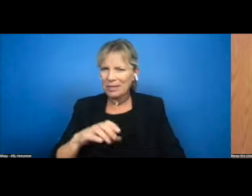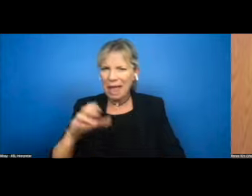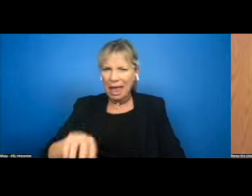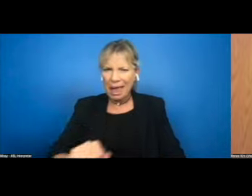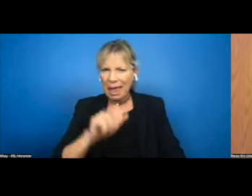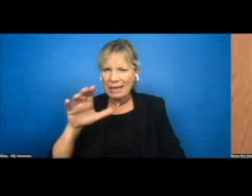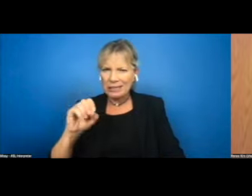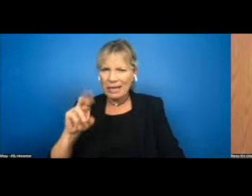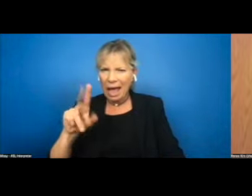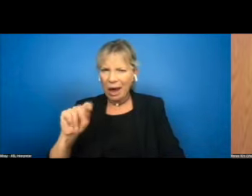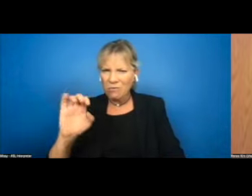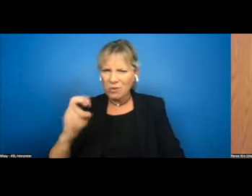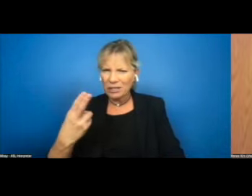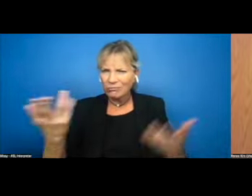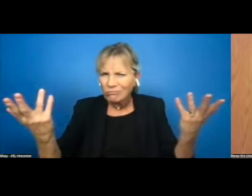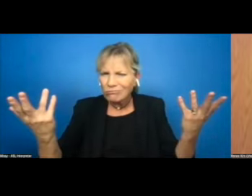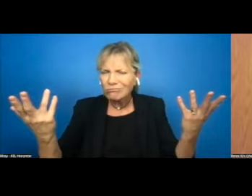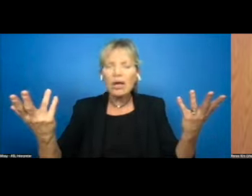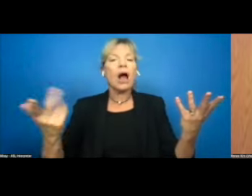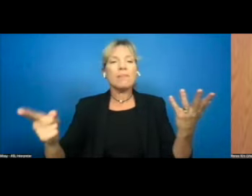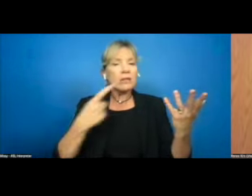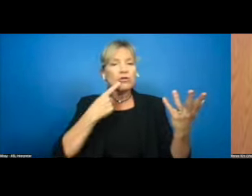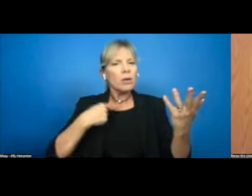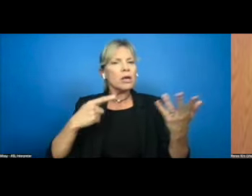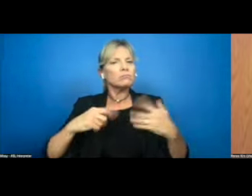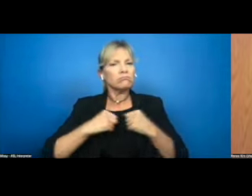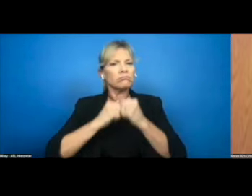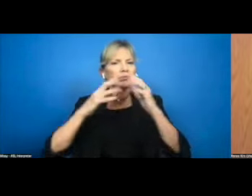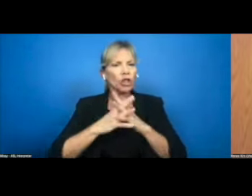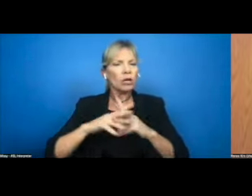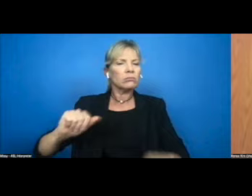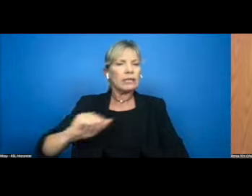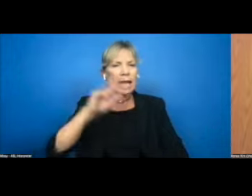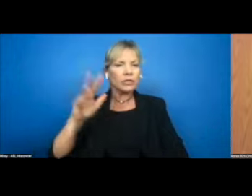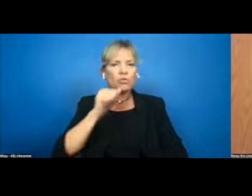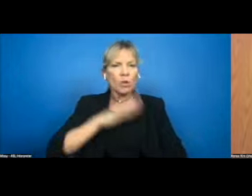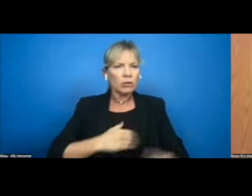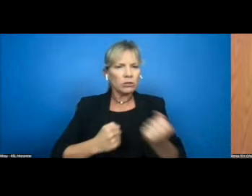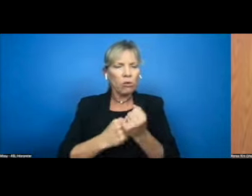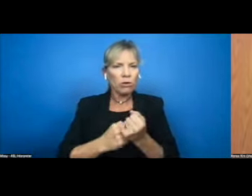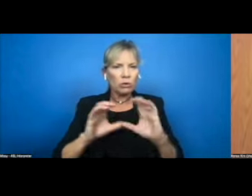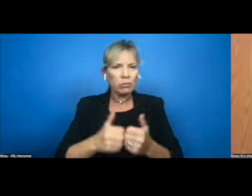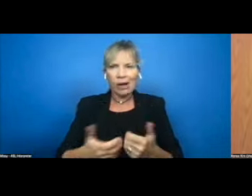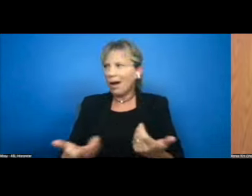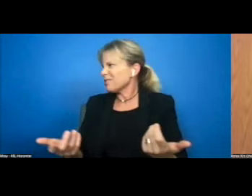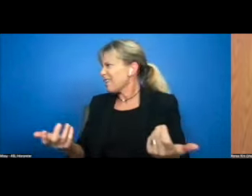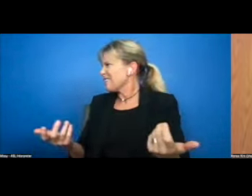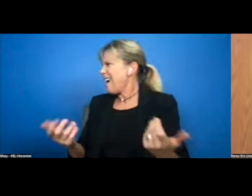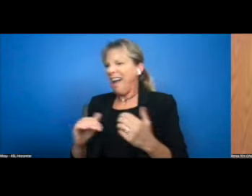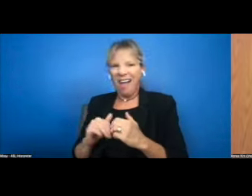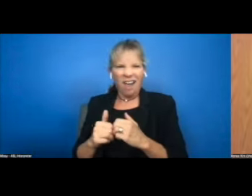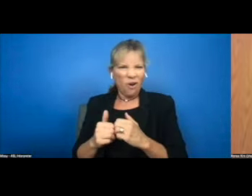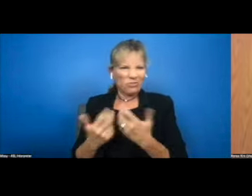happen. Then I was told I could start an Asian women's support group. Again, I was like, how is that going to